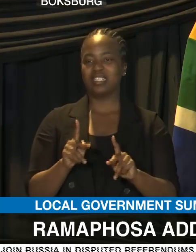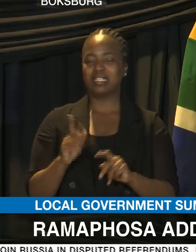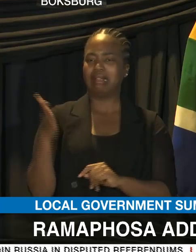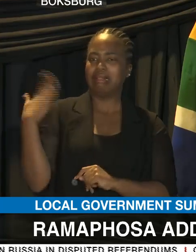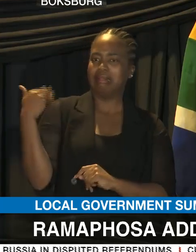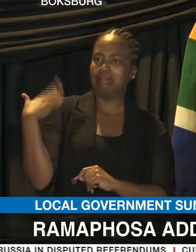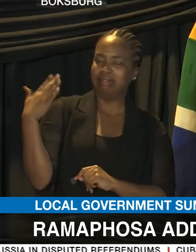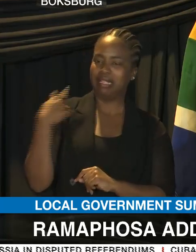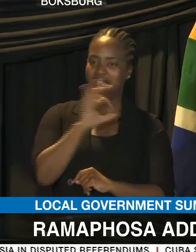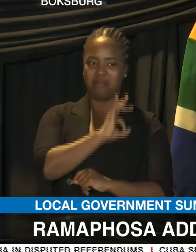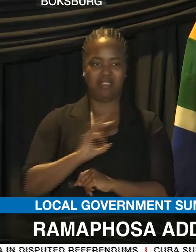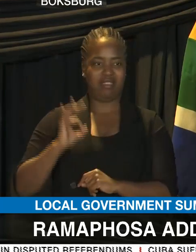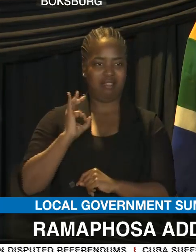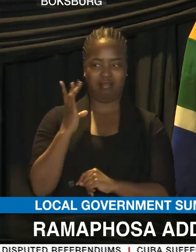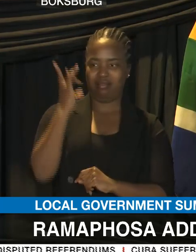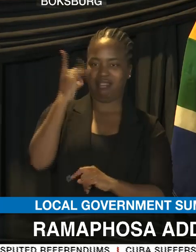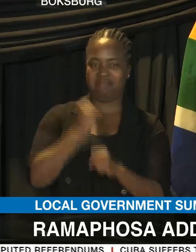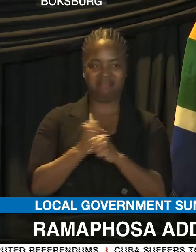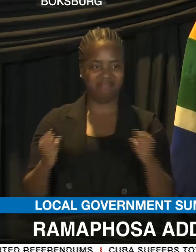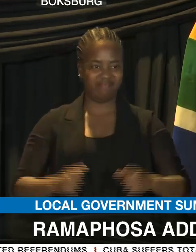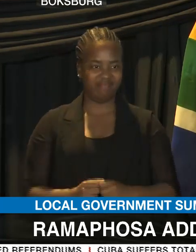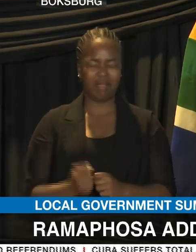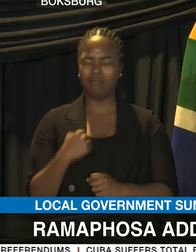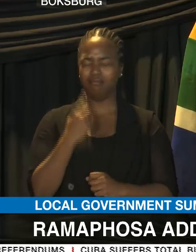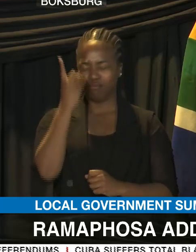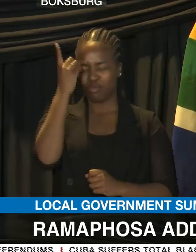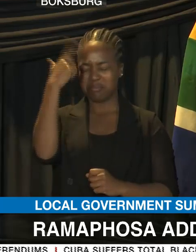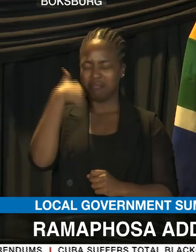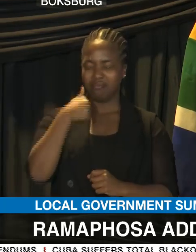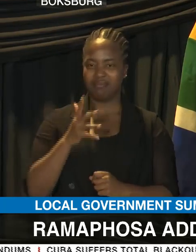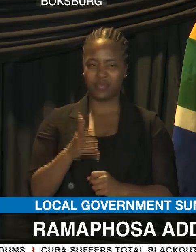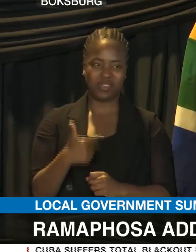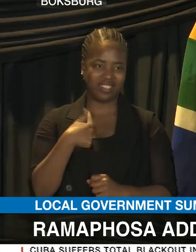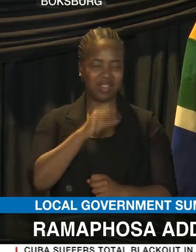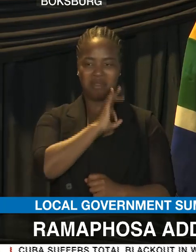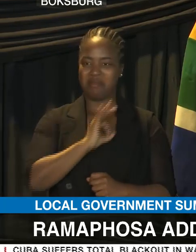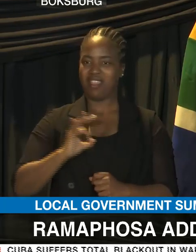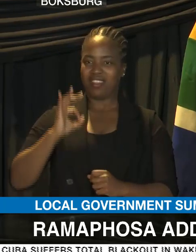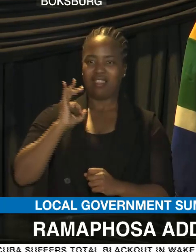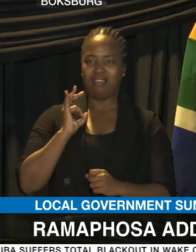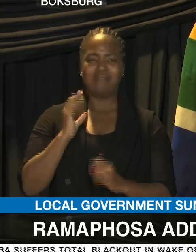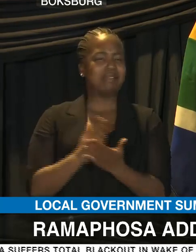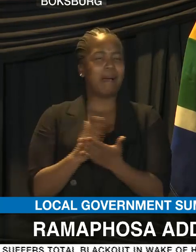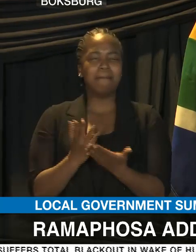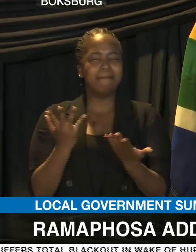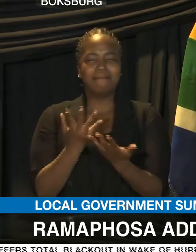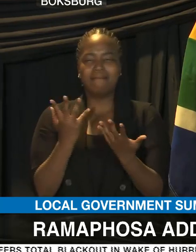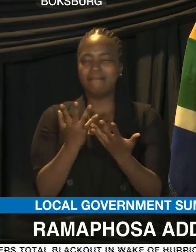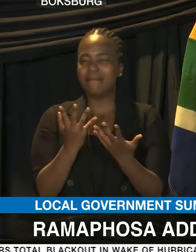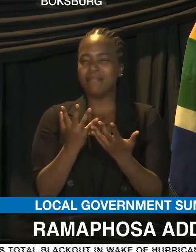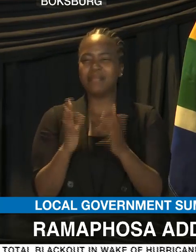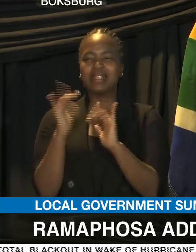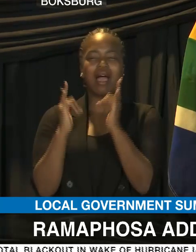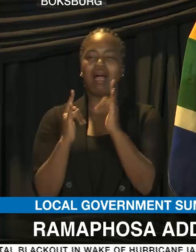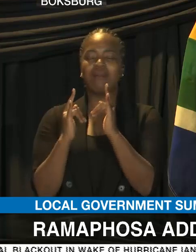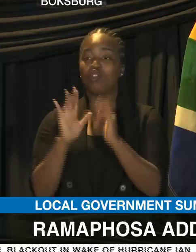even an invitation to be a mayor. It's one of my dreams to be a mayor of some